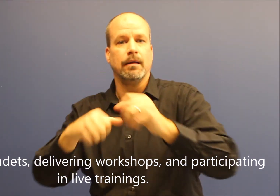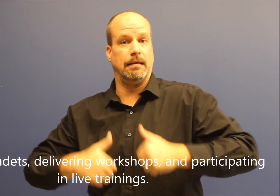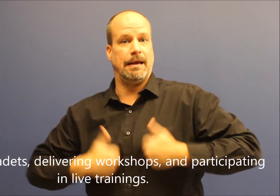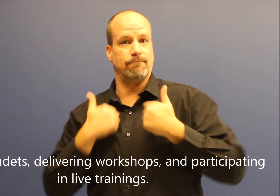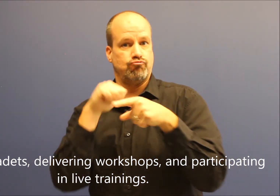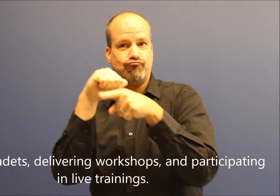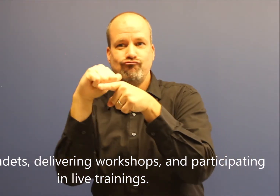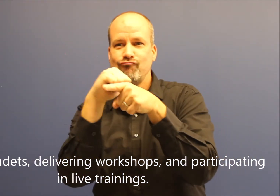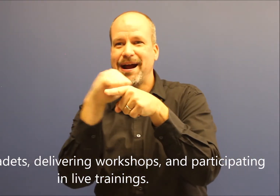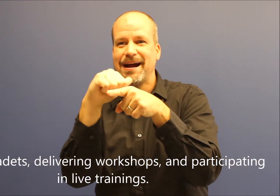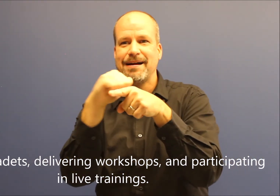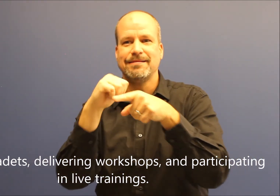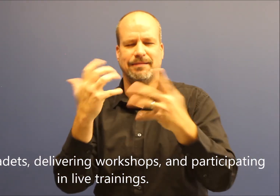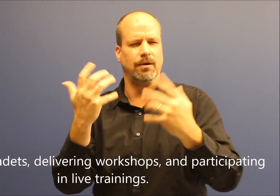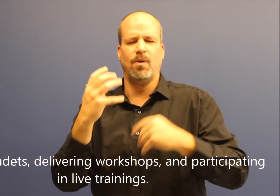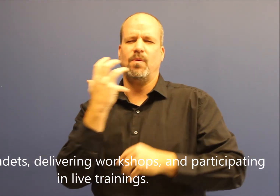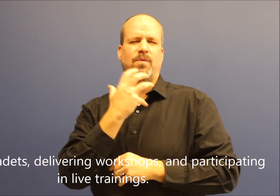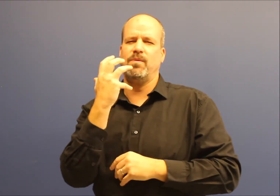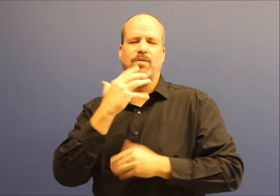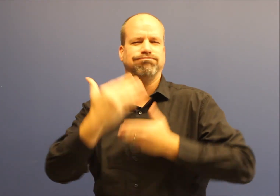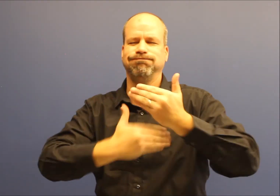and participating in live trainings.